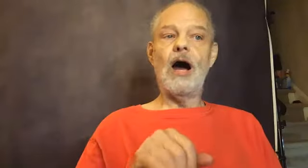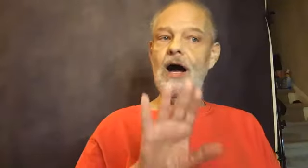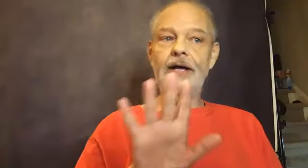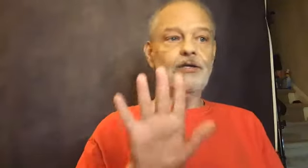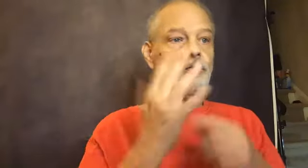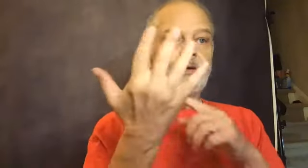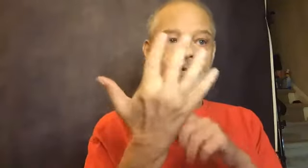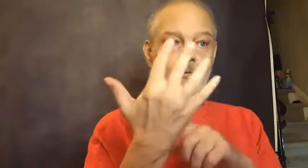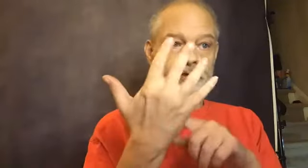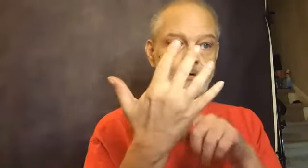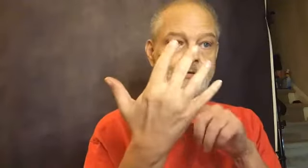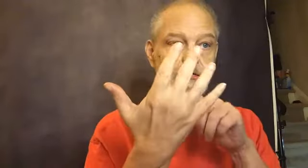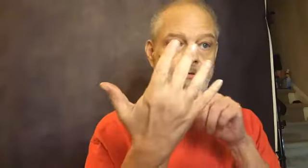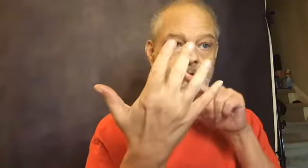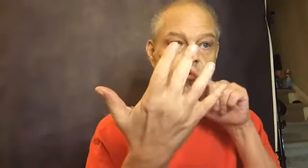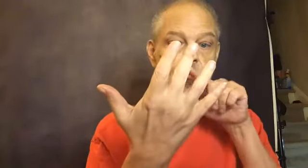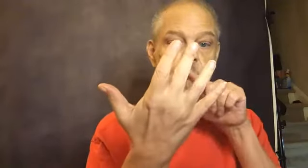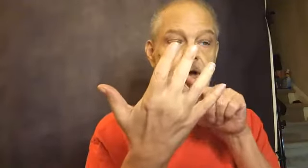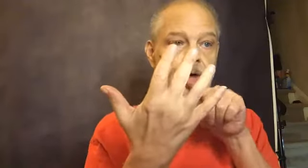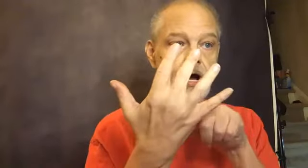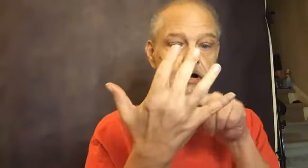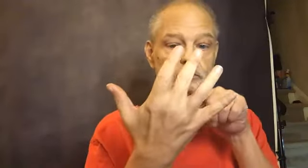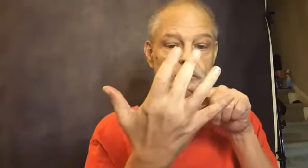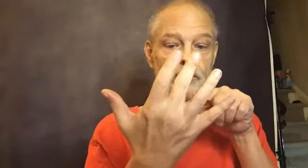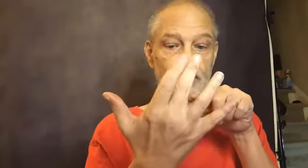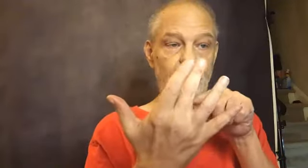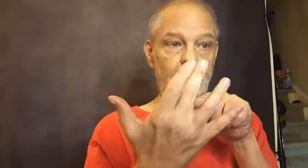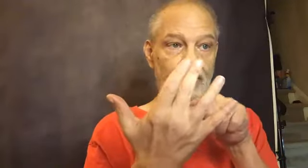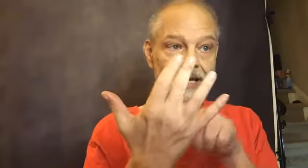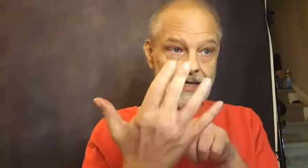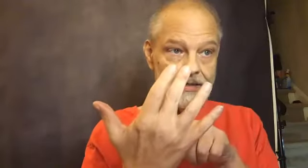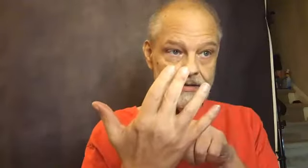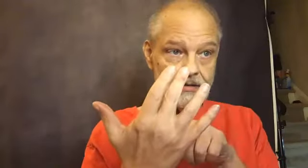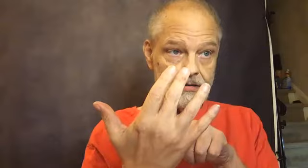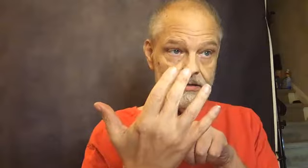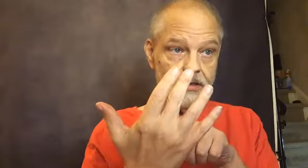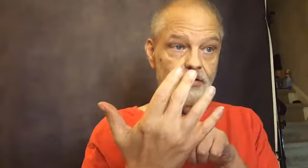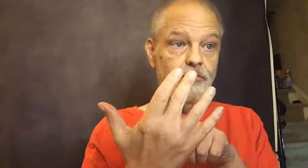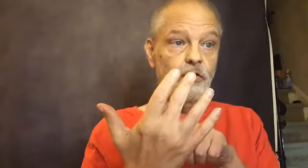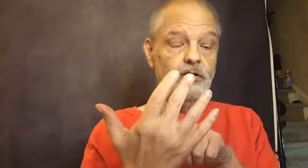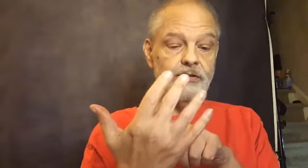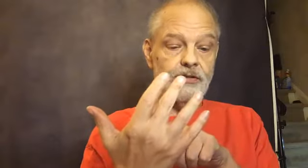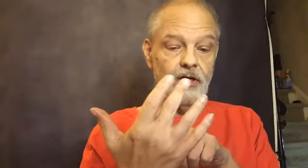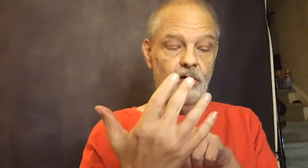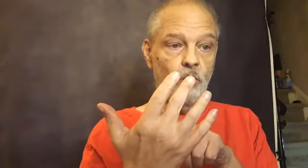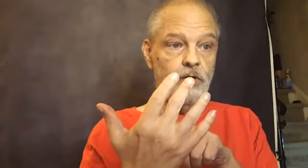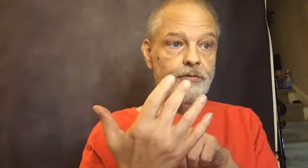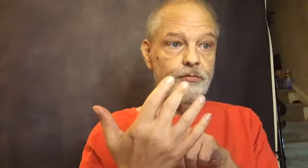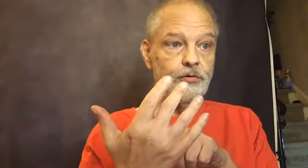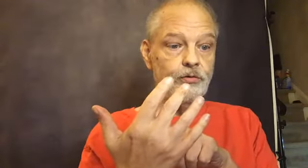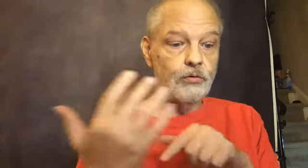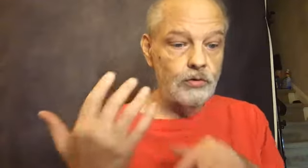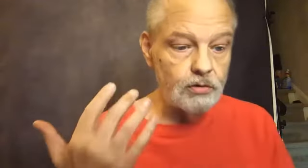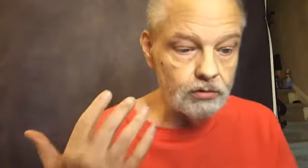I do the numbers with my palm in for 1 through